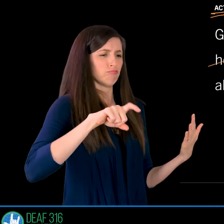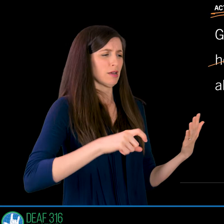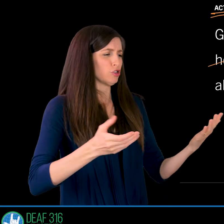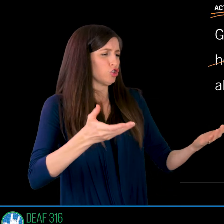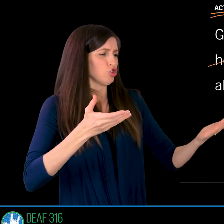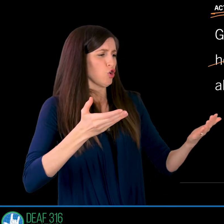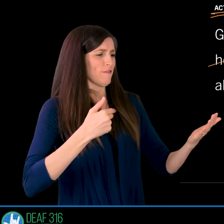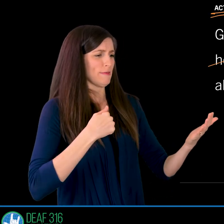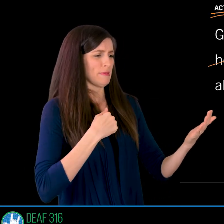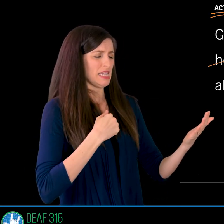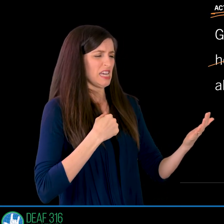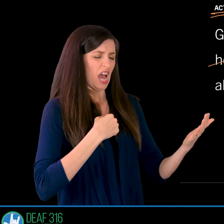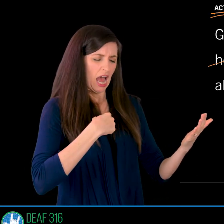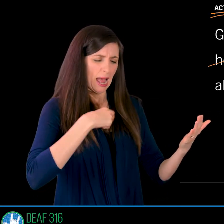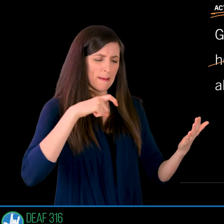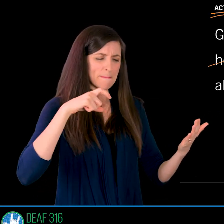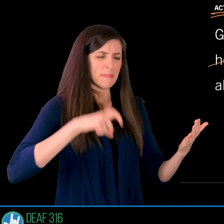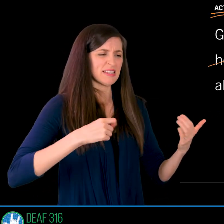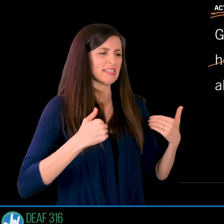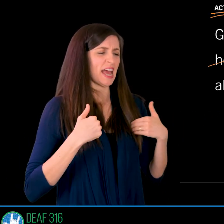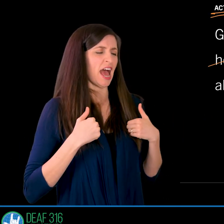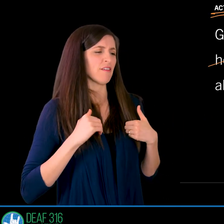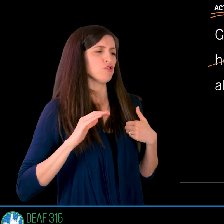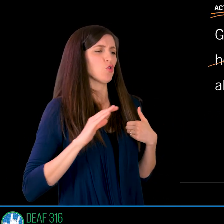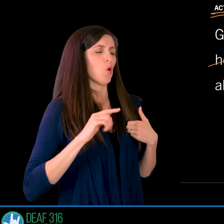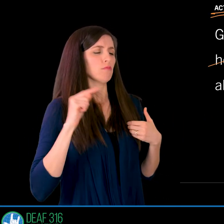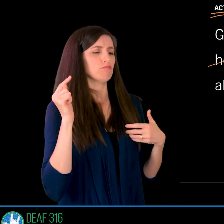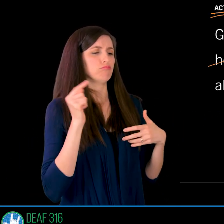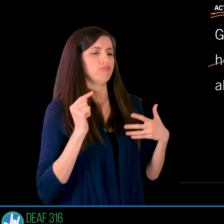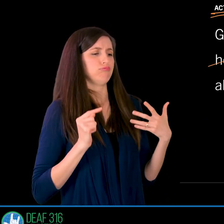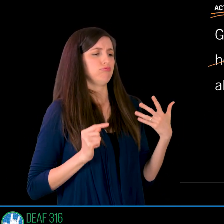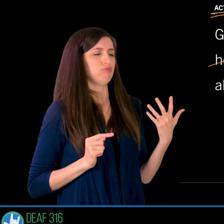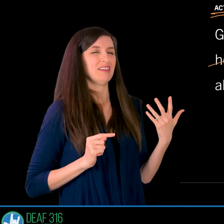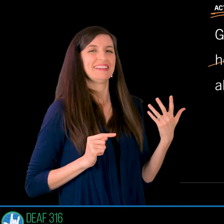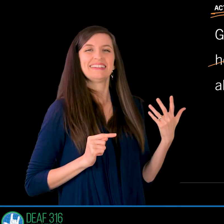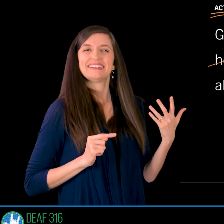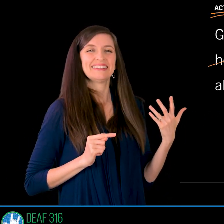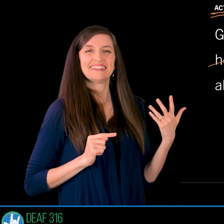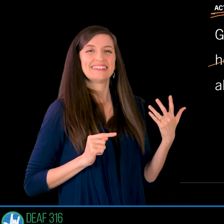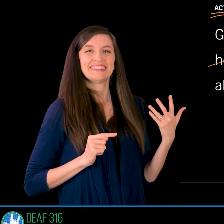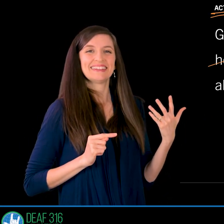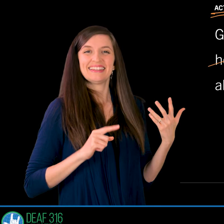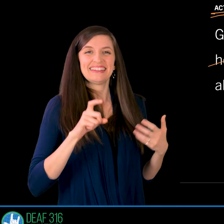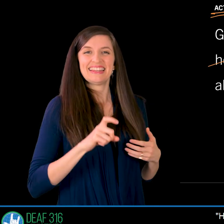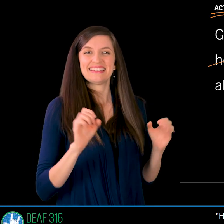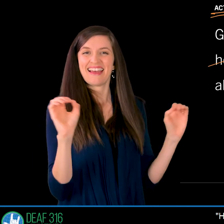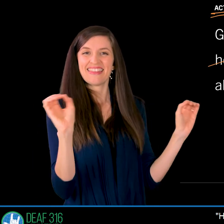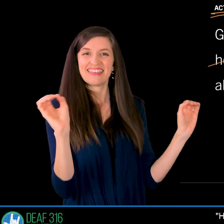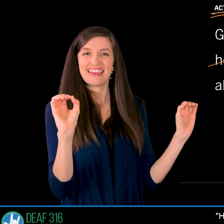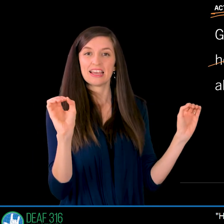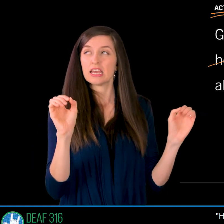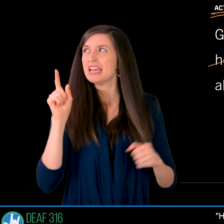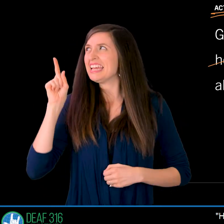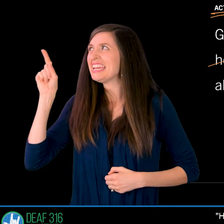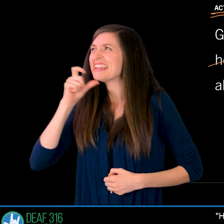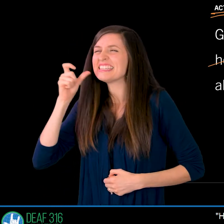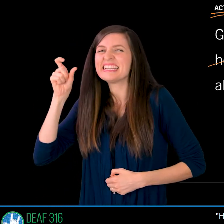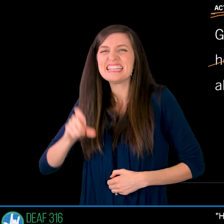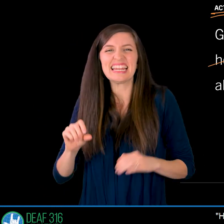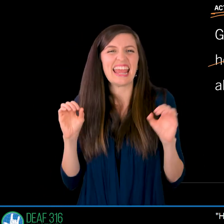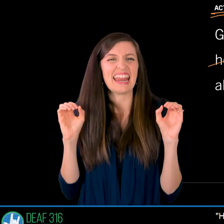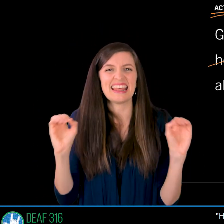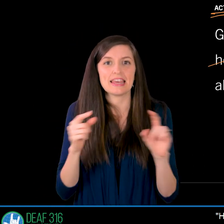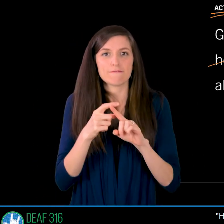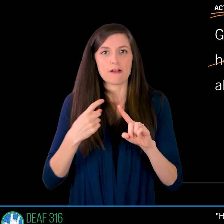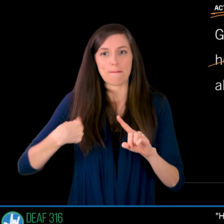anything. He doesn't, since he himself gives. He doesn't need, he gives to